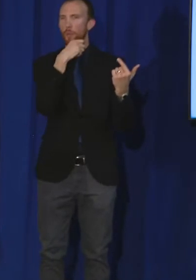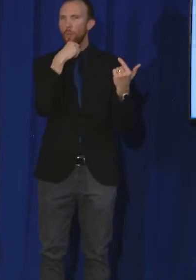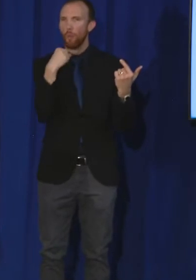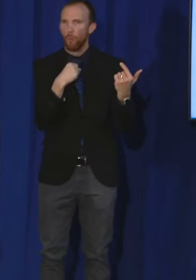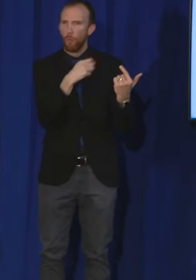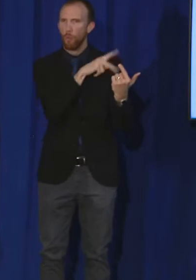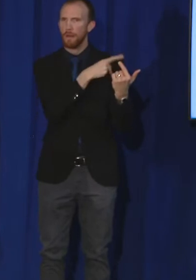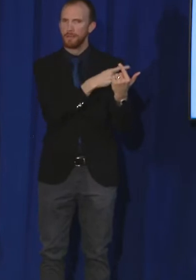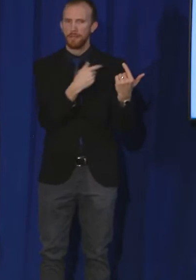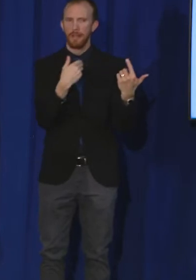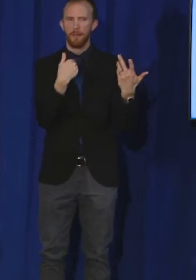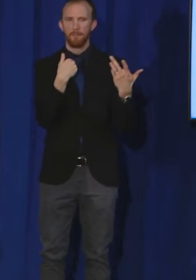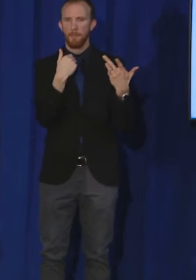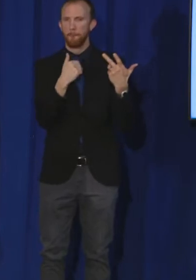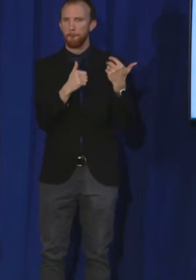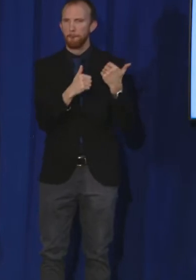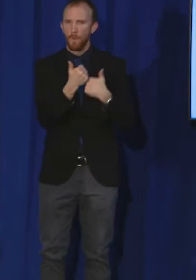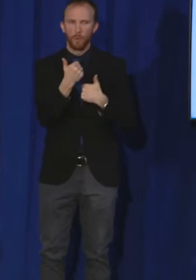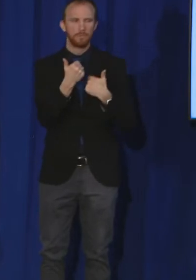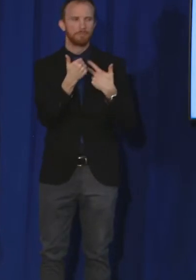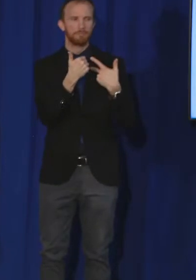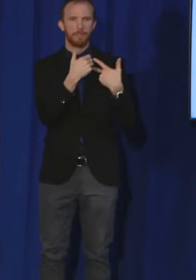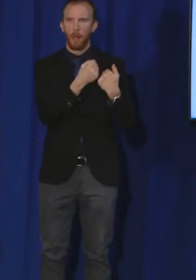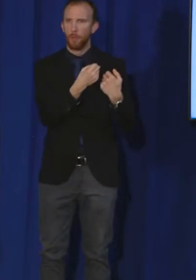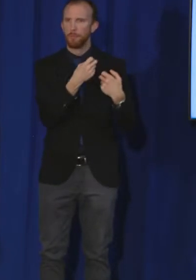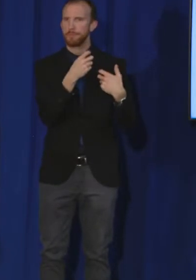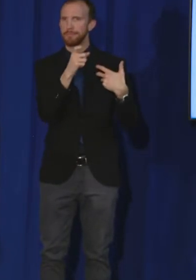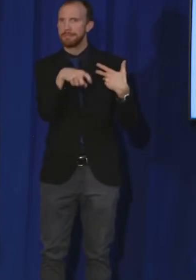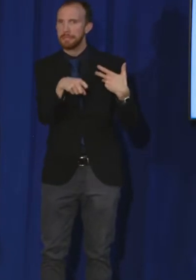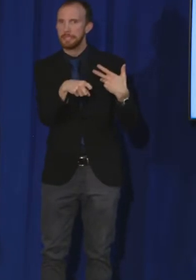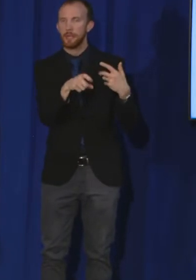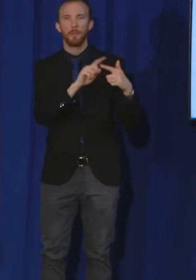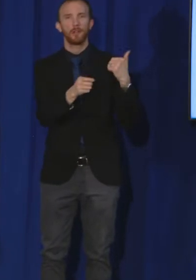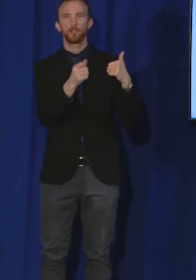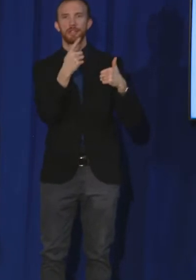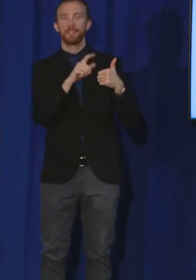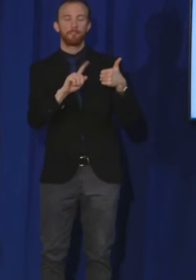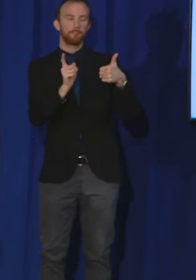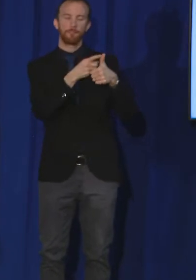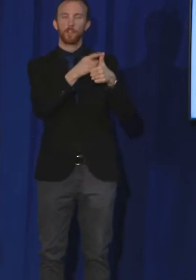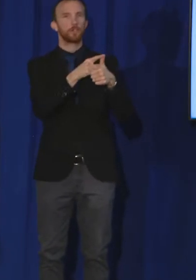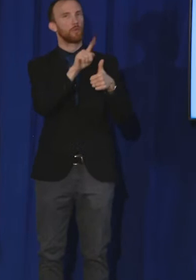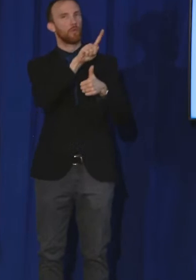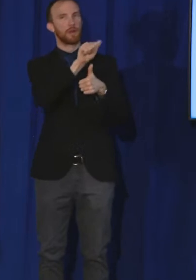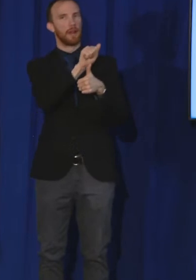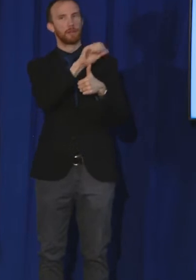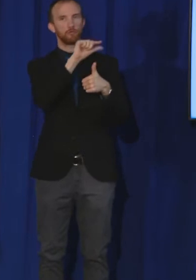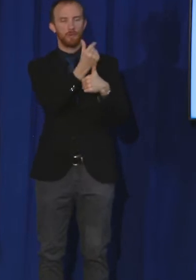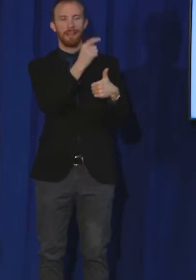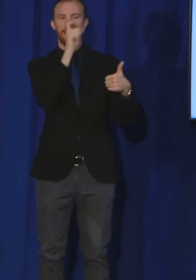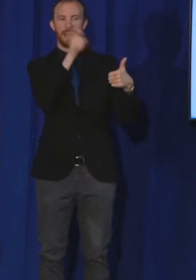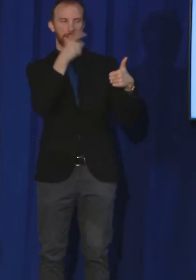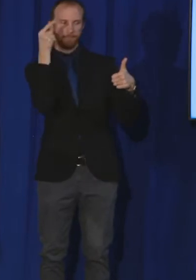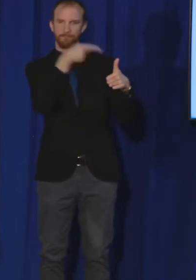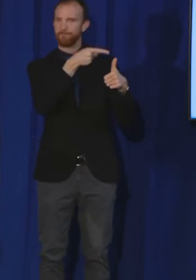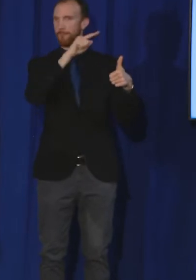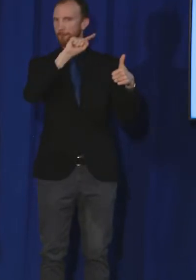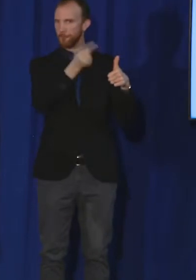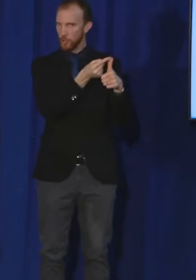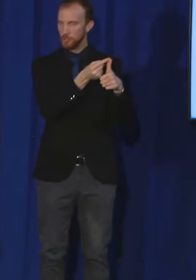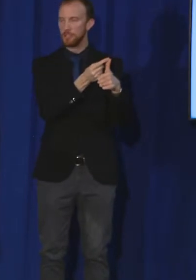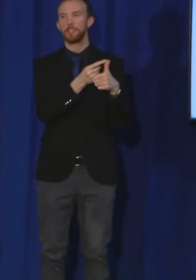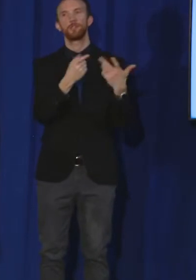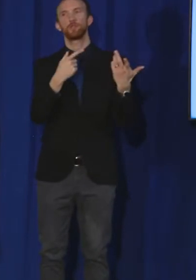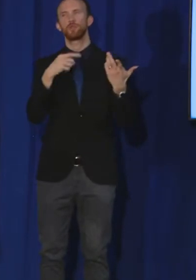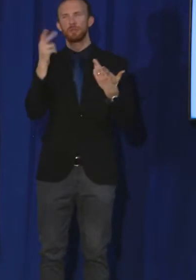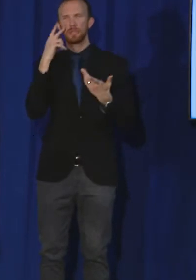that cannot supplant the ongoing work of getting this 1A group done. So you'll be hearing more about this. Again, we'd like to see some